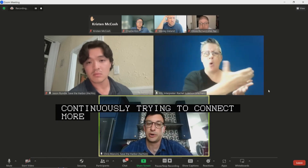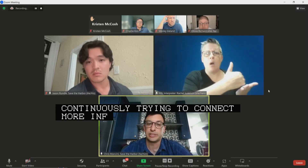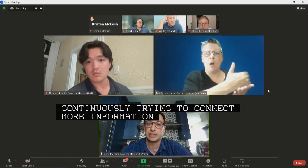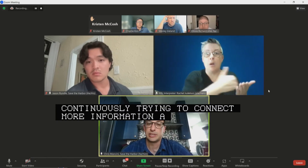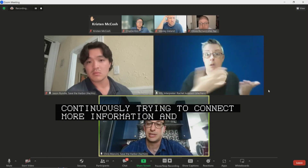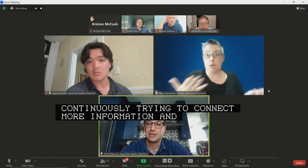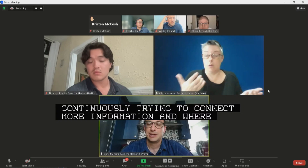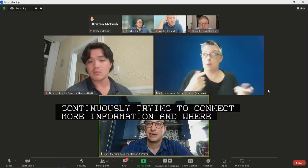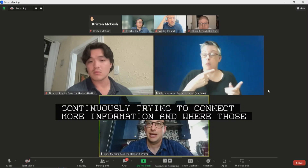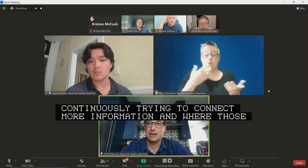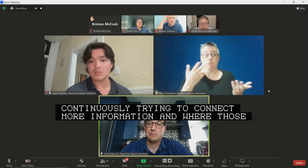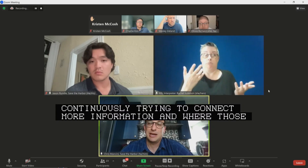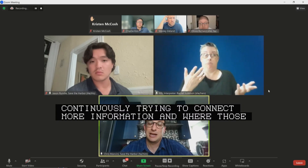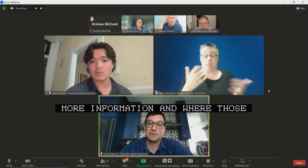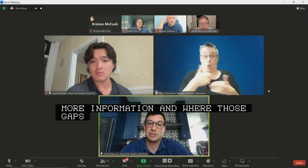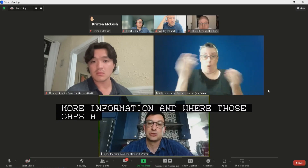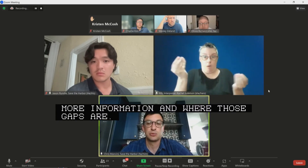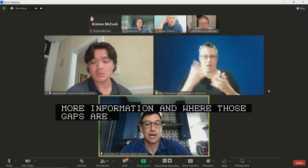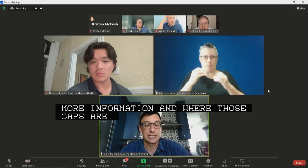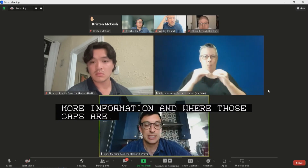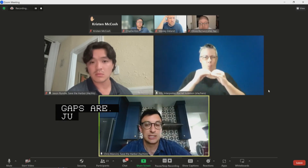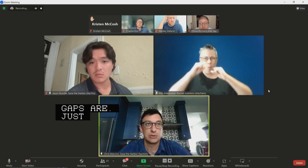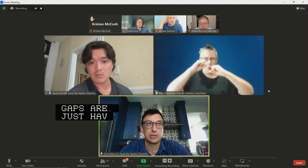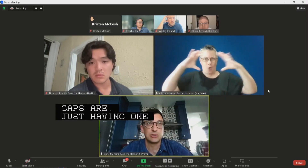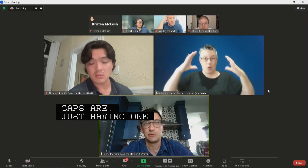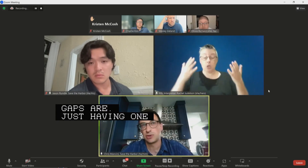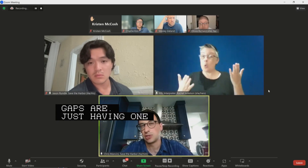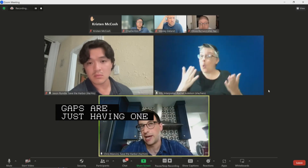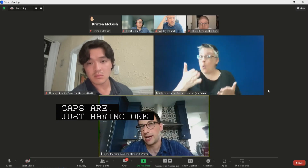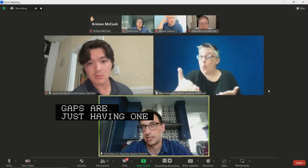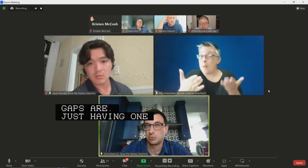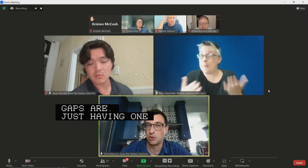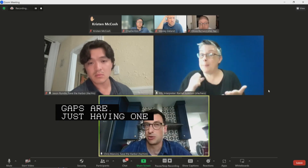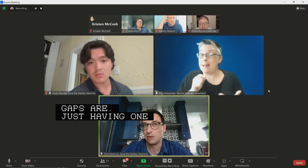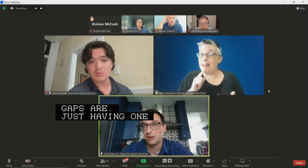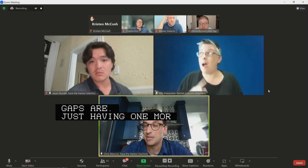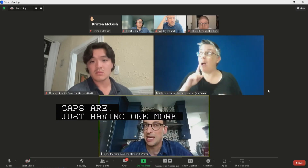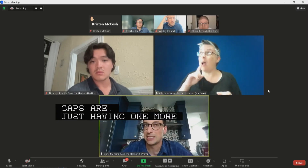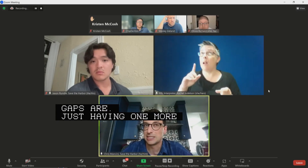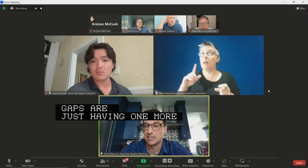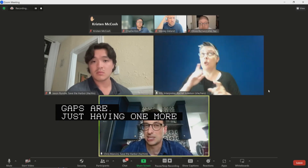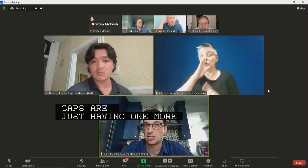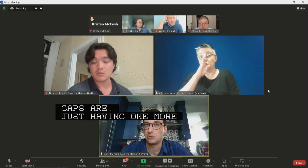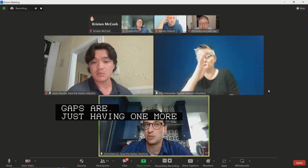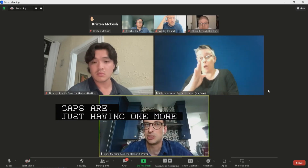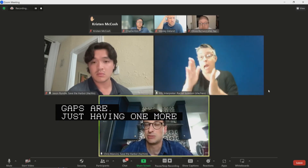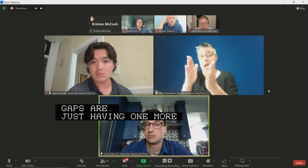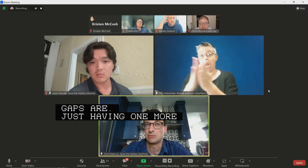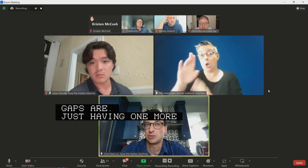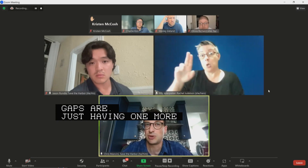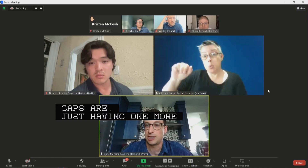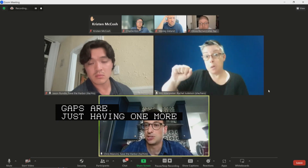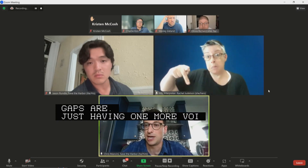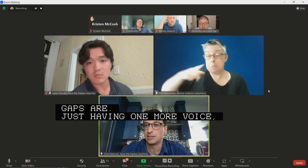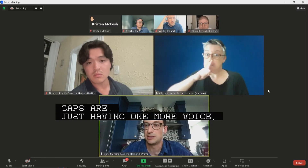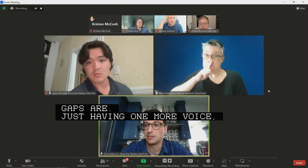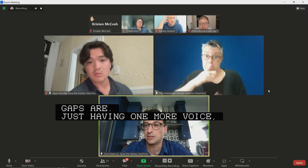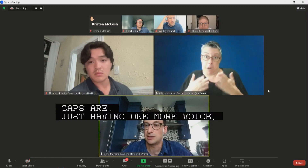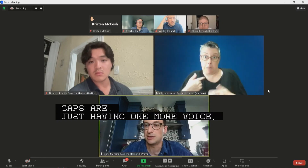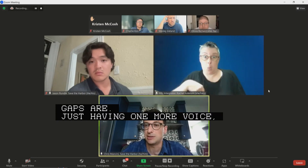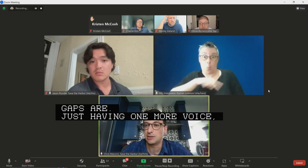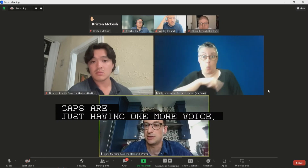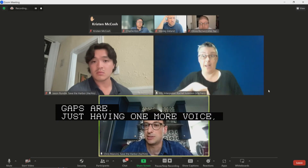more voice, and it may not even be directly to the Universal Access Program. Maybe the ask is actually we should